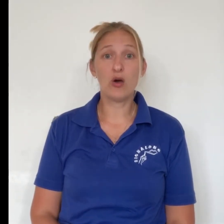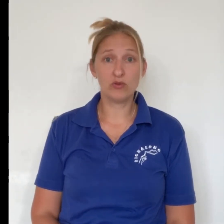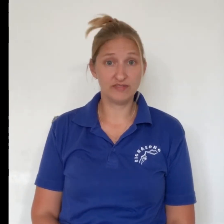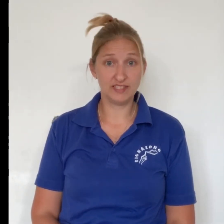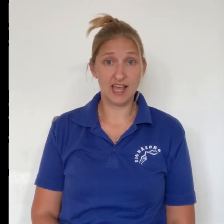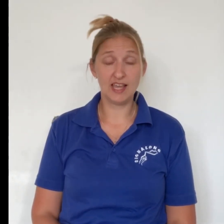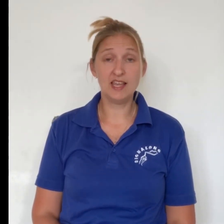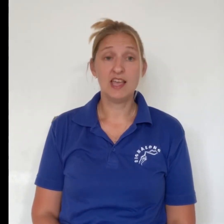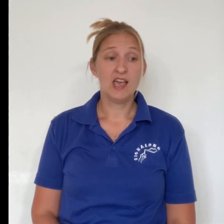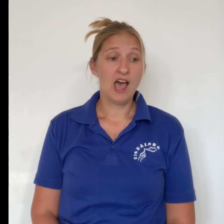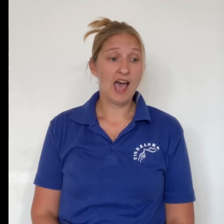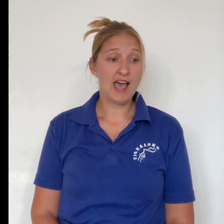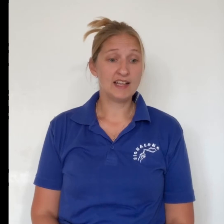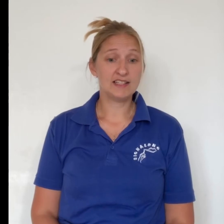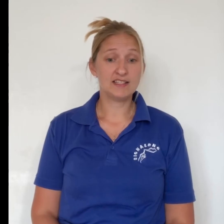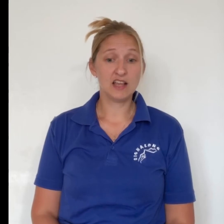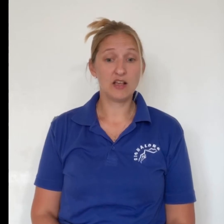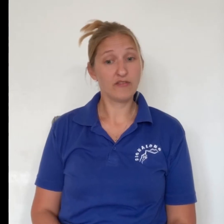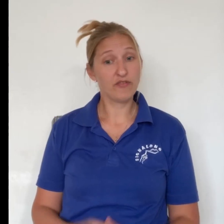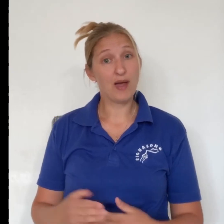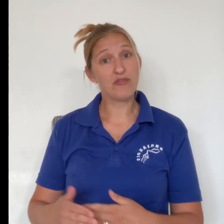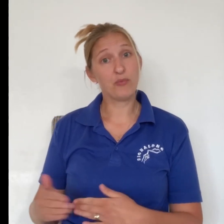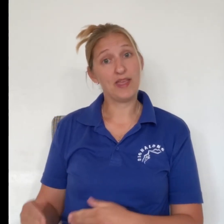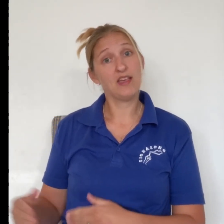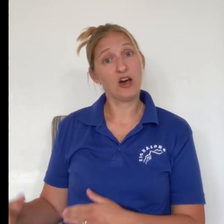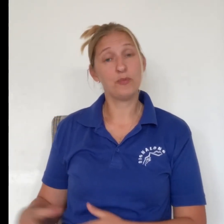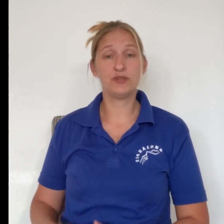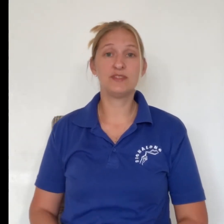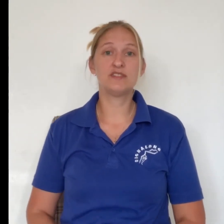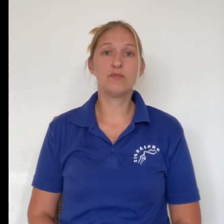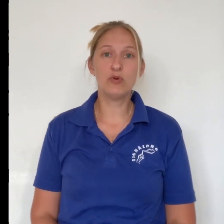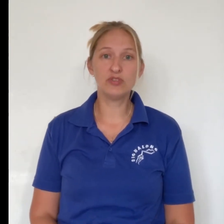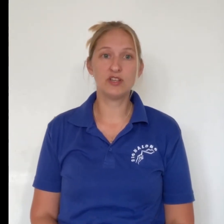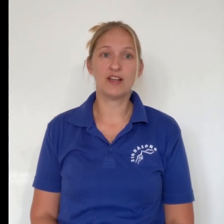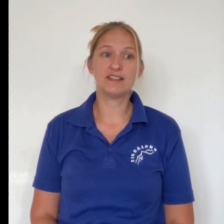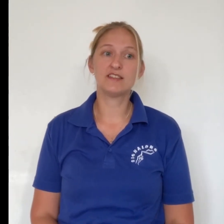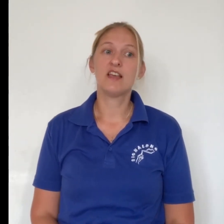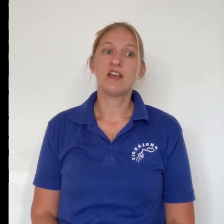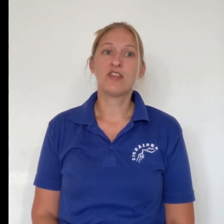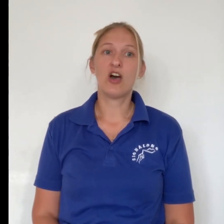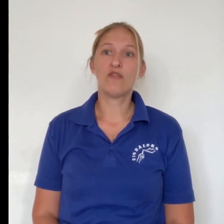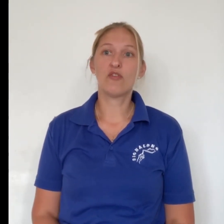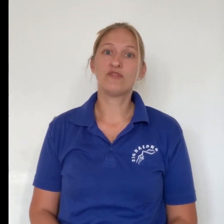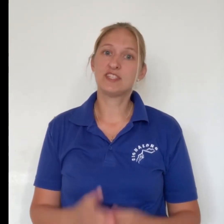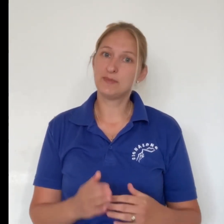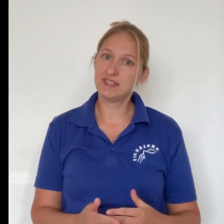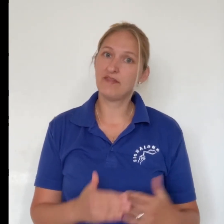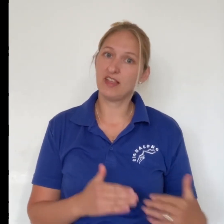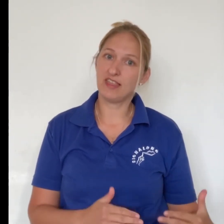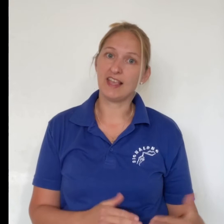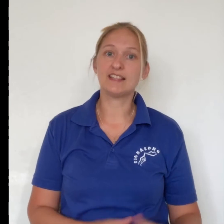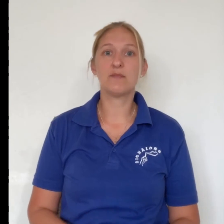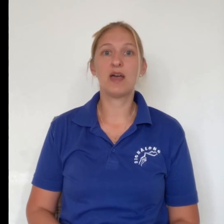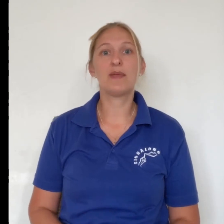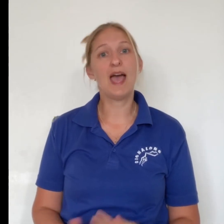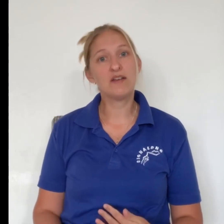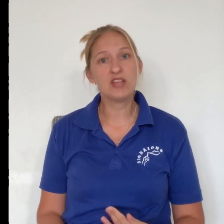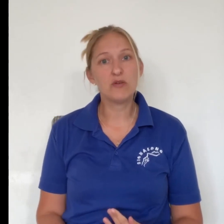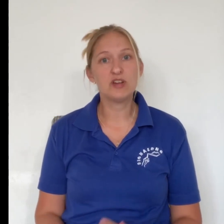of the day, and throughout the week I'll be doing some more signs that are on specific things. It might be household